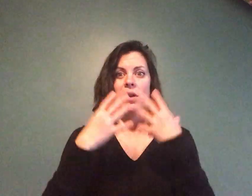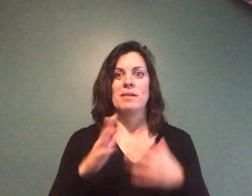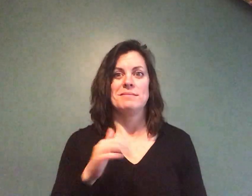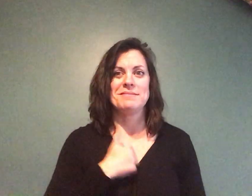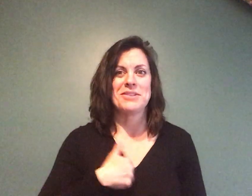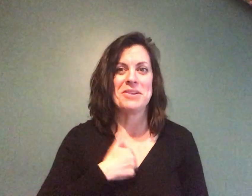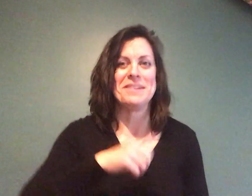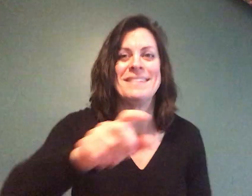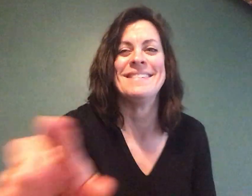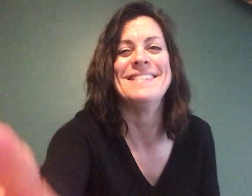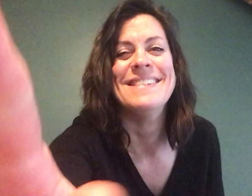Okay?